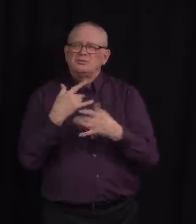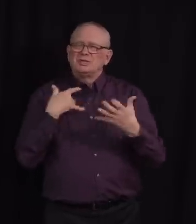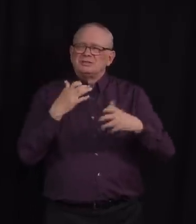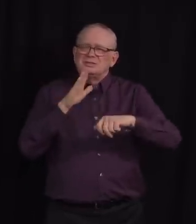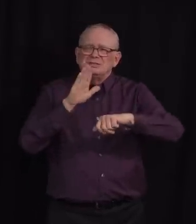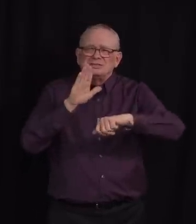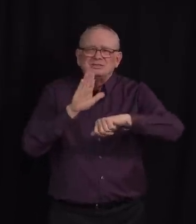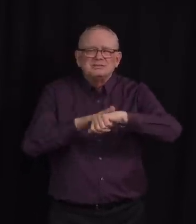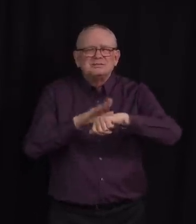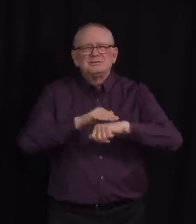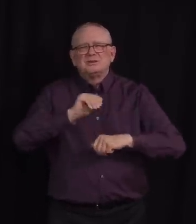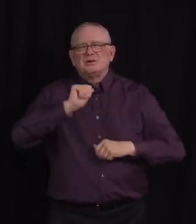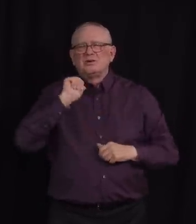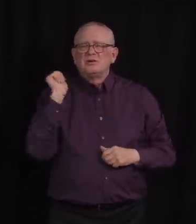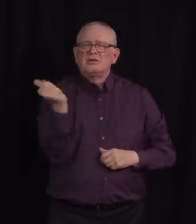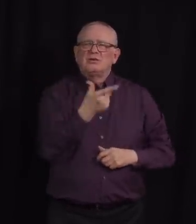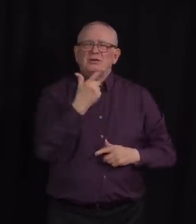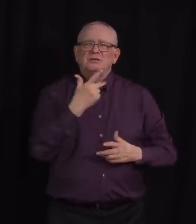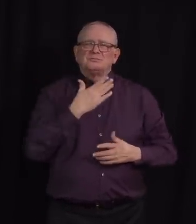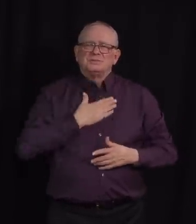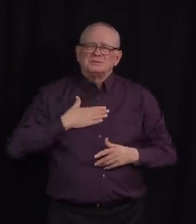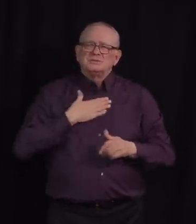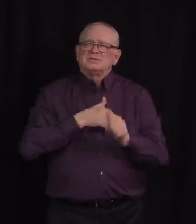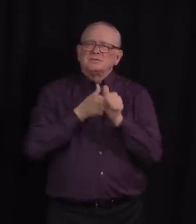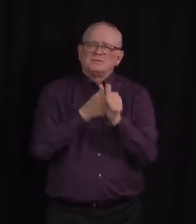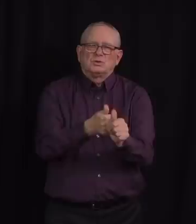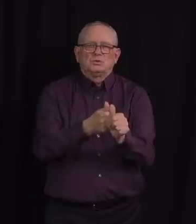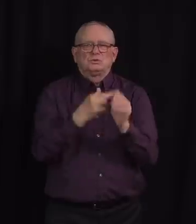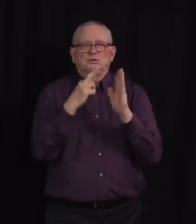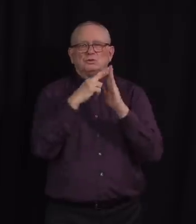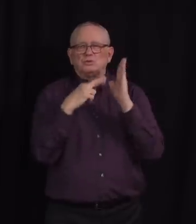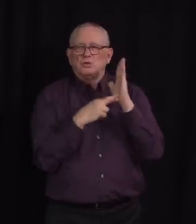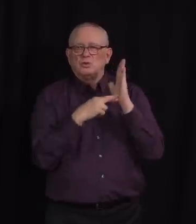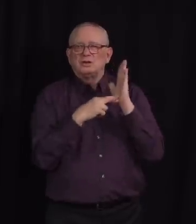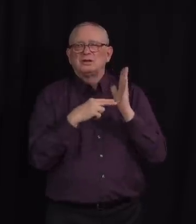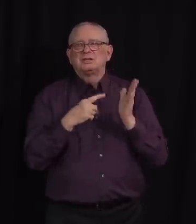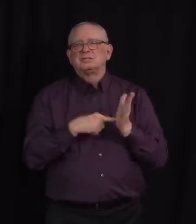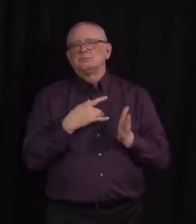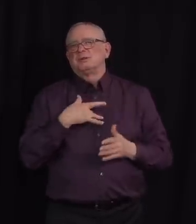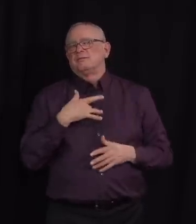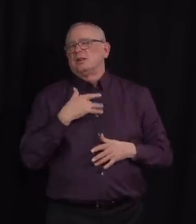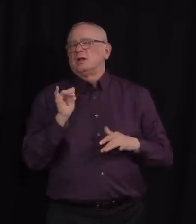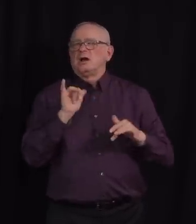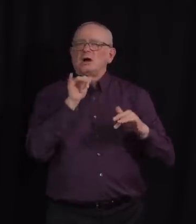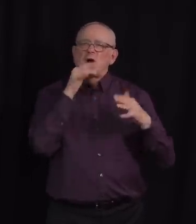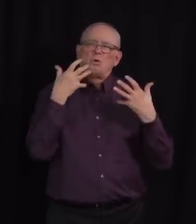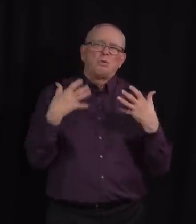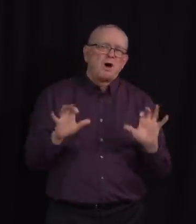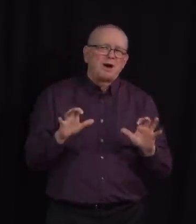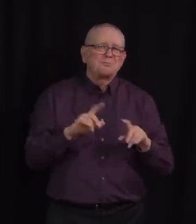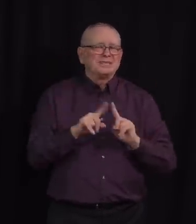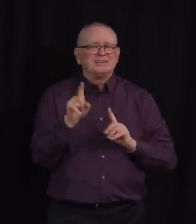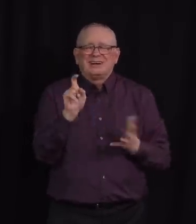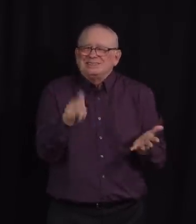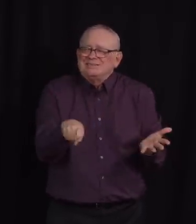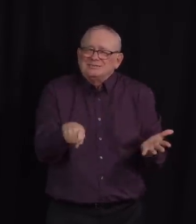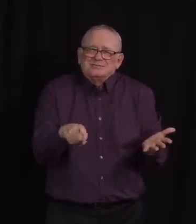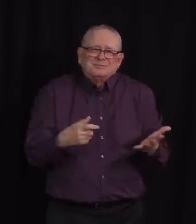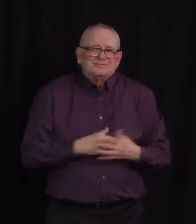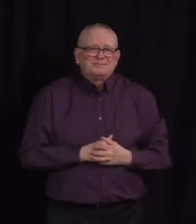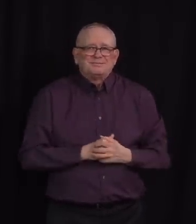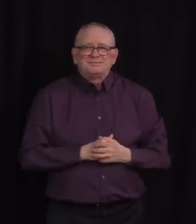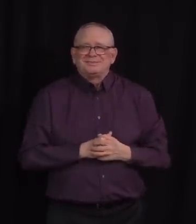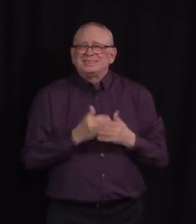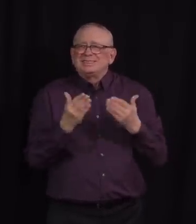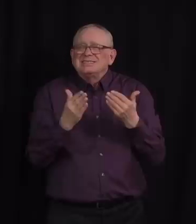place, even when we don't feel like it. It's why simple steps like staying home and getting tested if you feel even a little